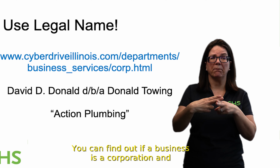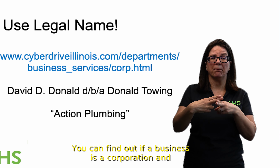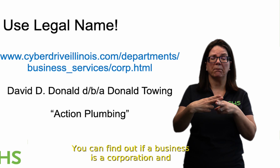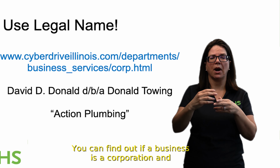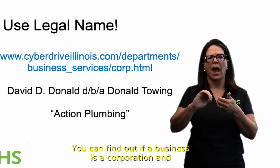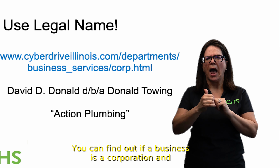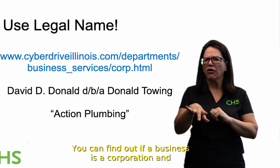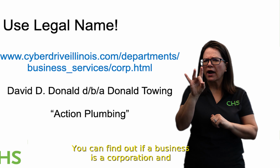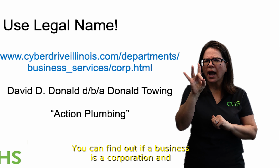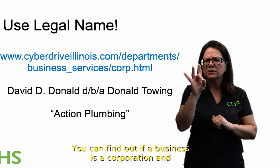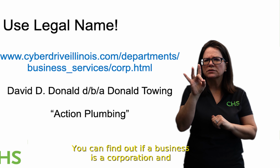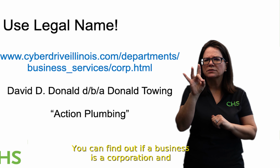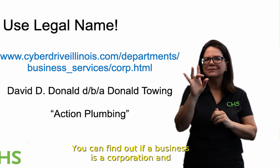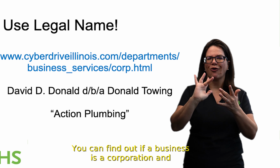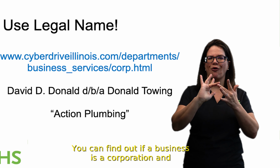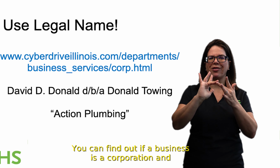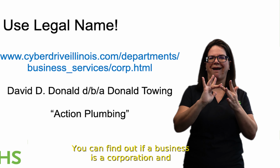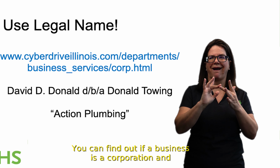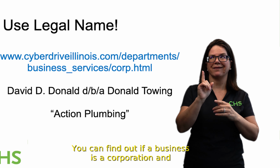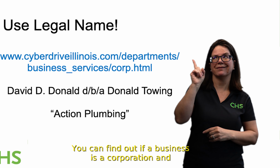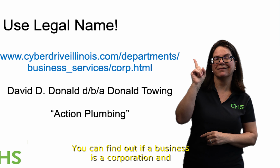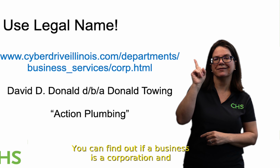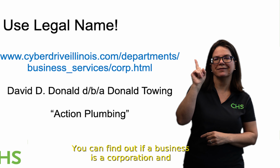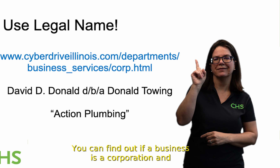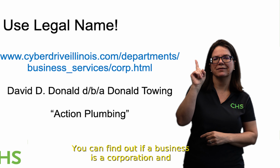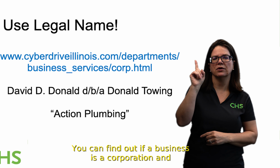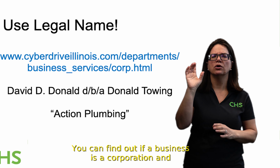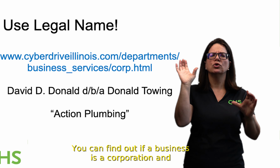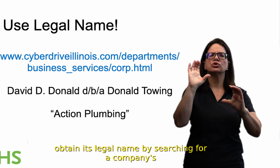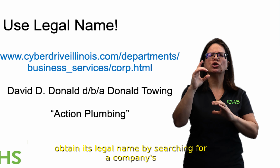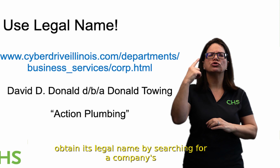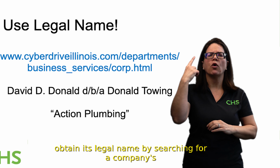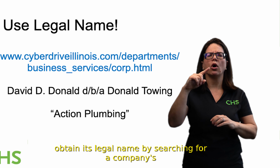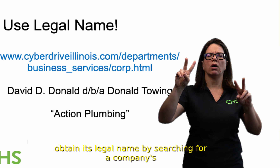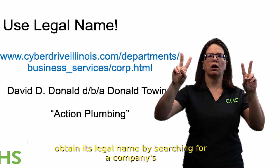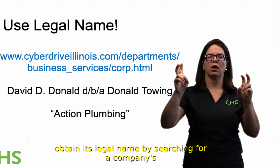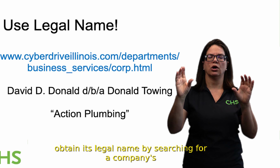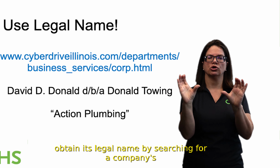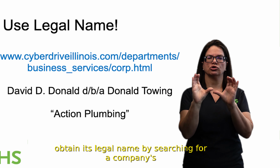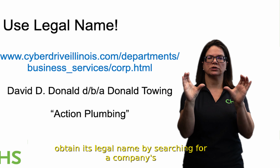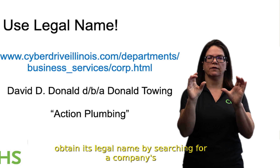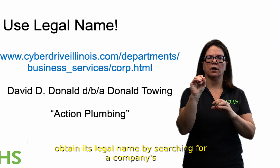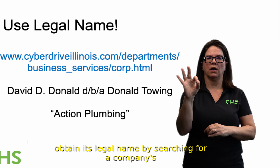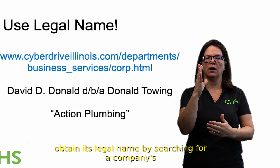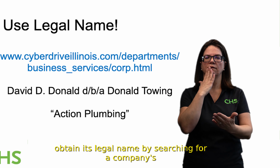You can find out if a business is a corporation and obtain its legal name by searching for